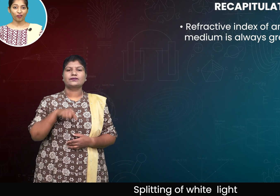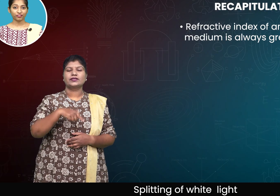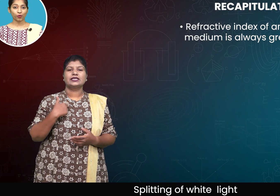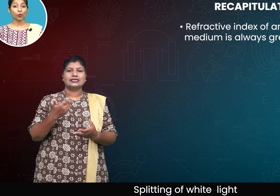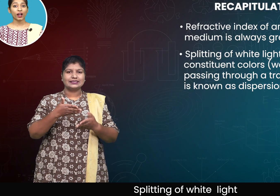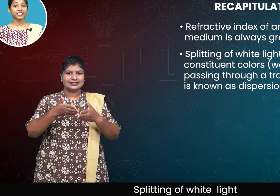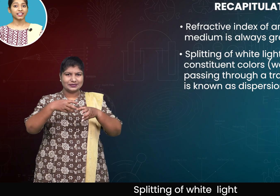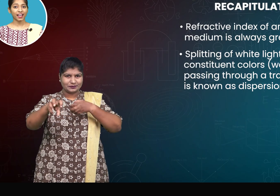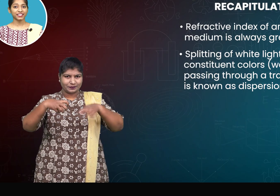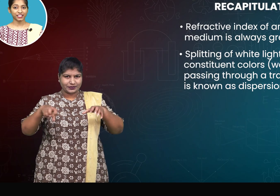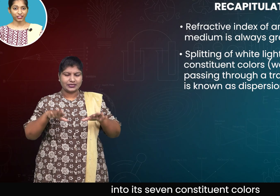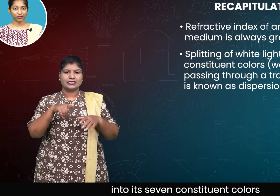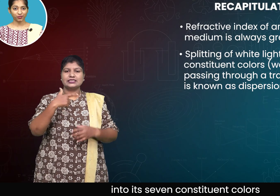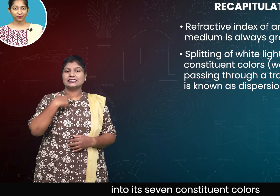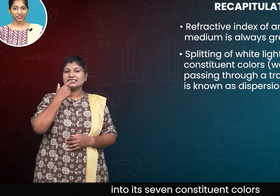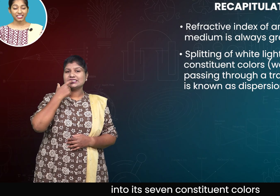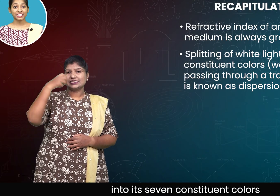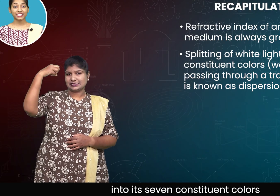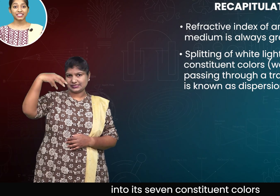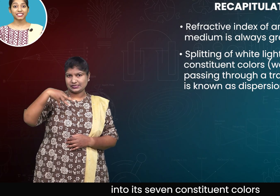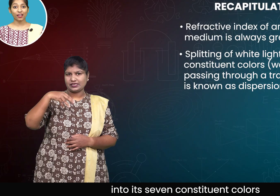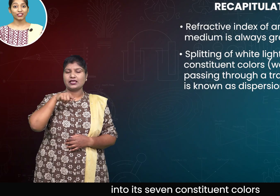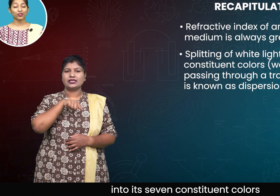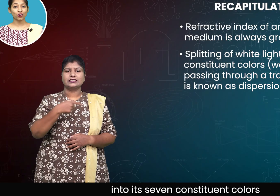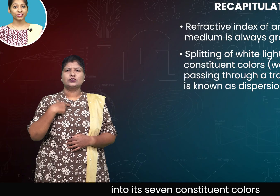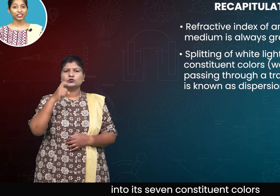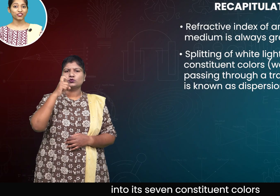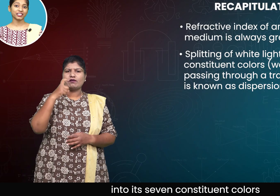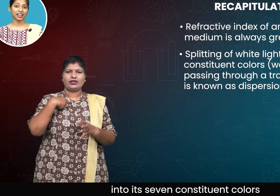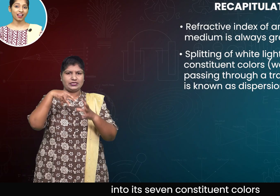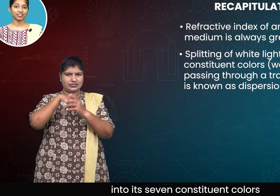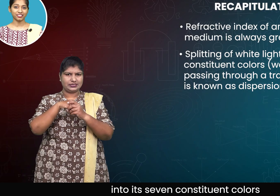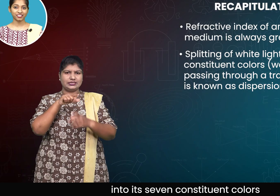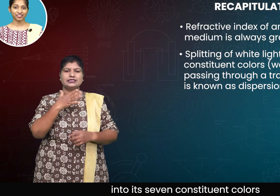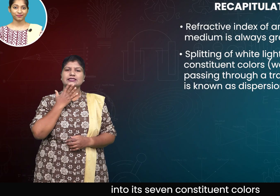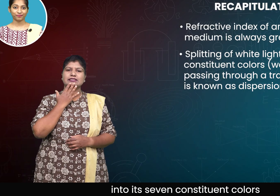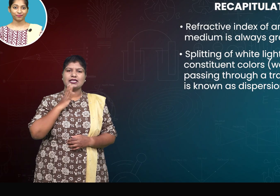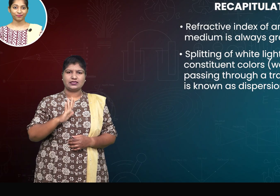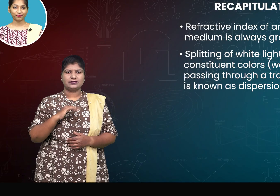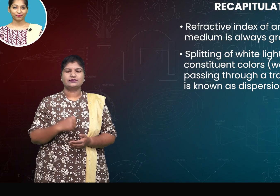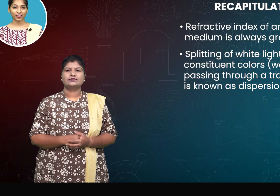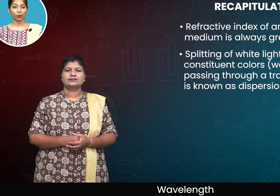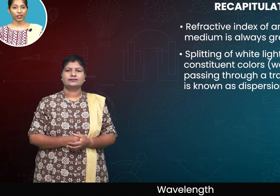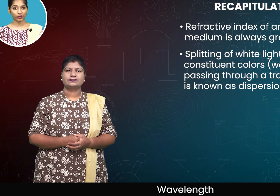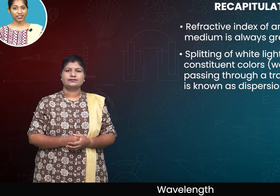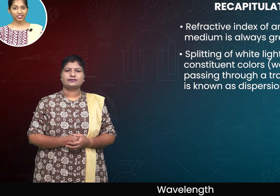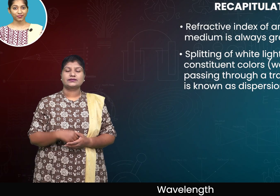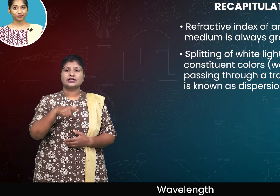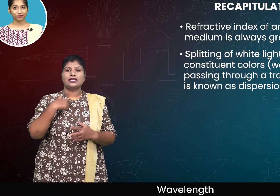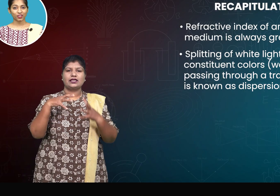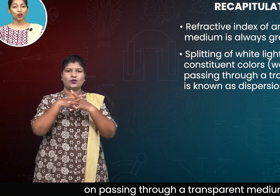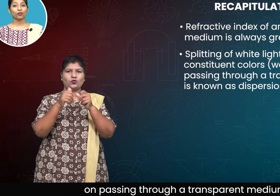Splitting of white light into its 7 constituent colors,